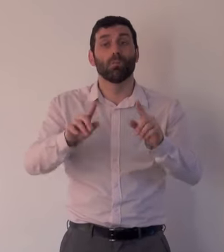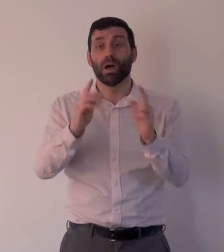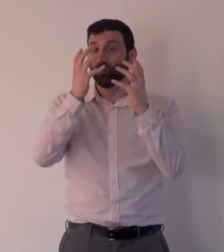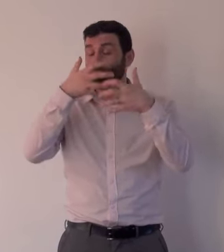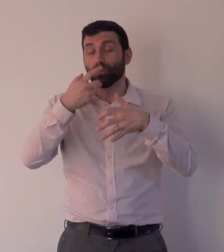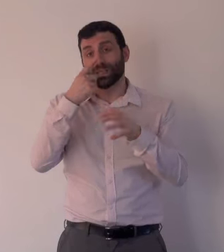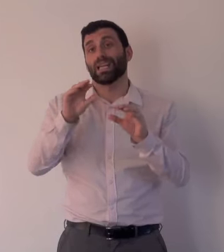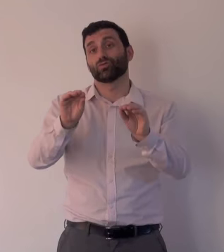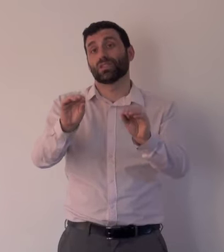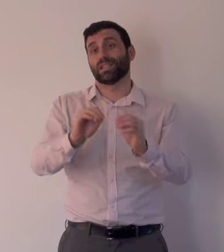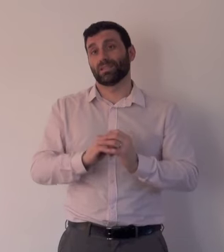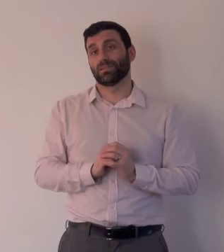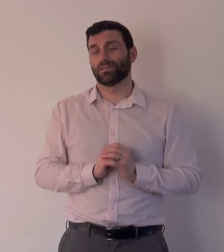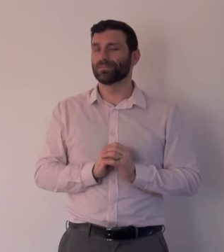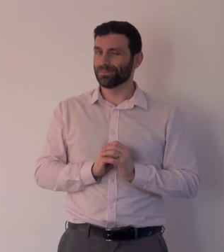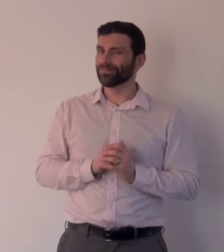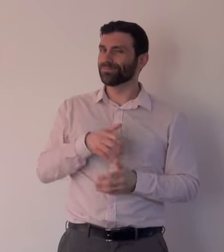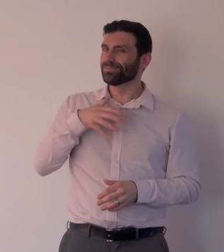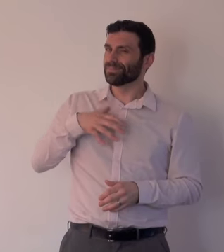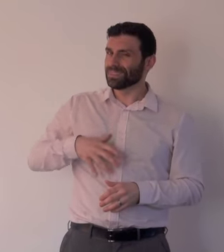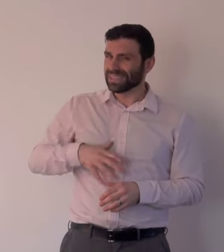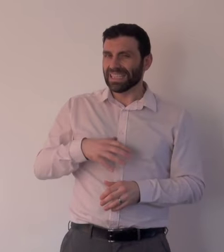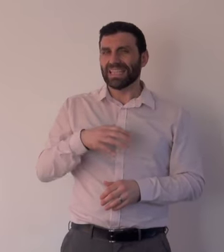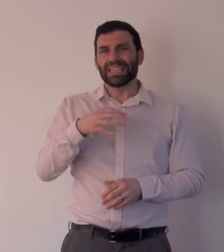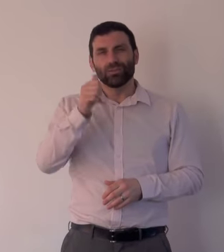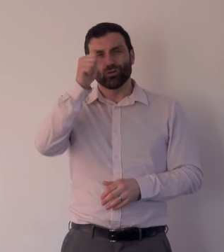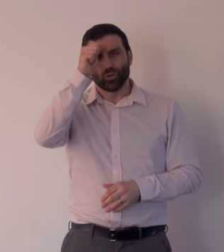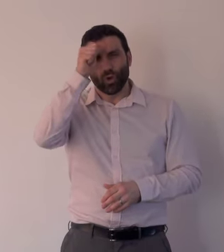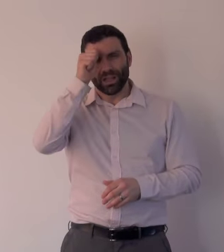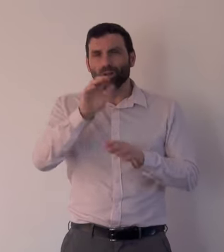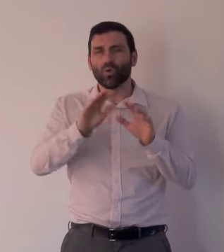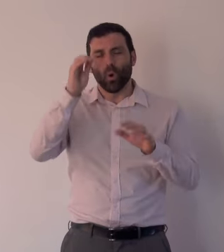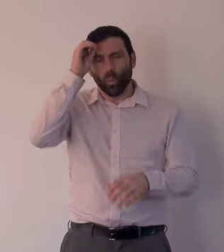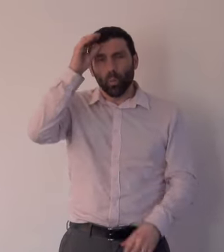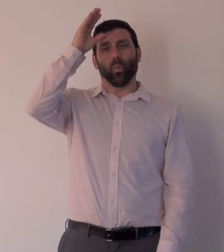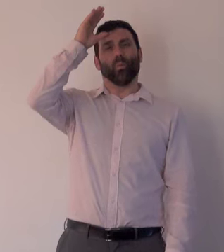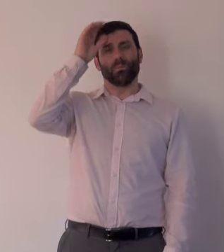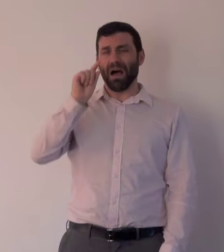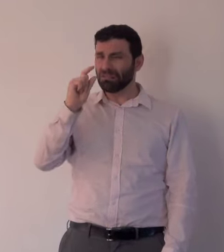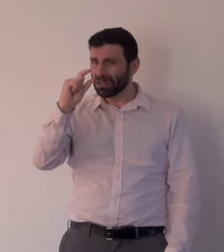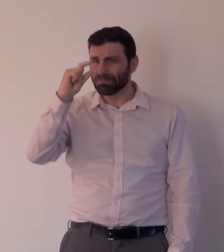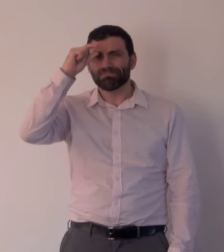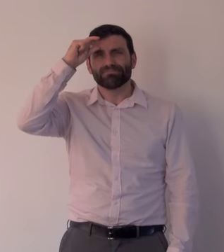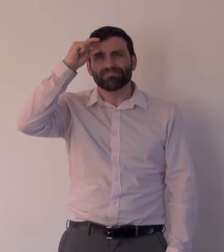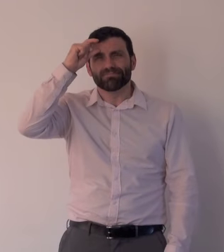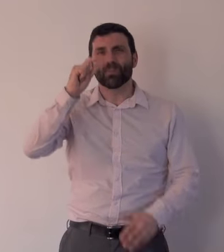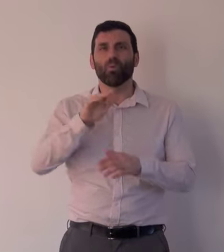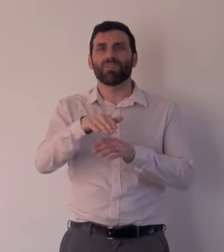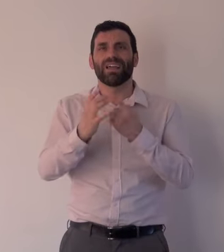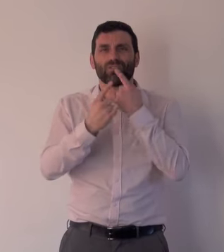But don't worry, again, we can train you. You need to have knowledge about information management, but only some. You don't